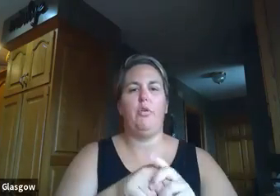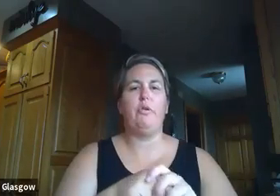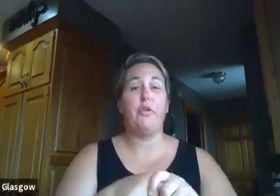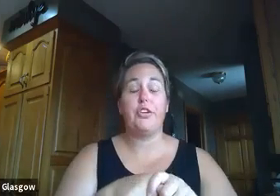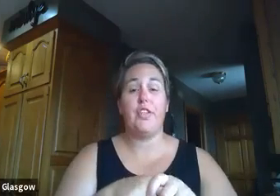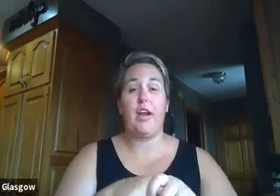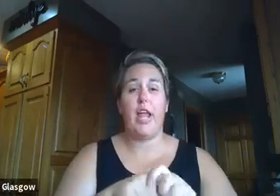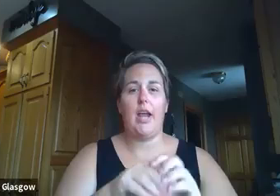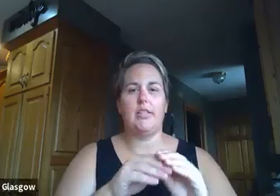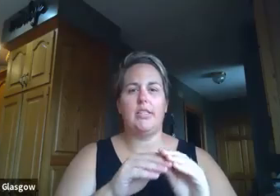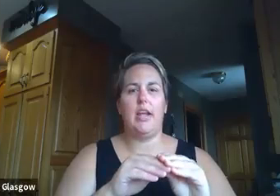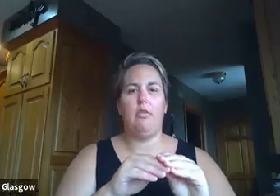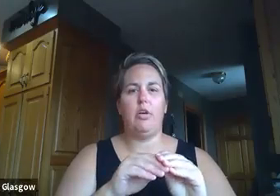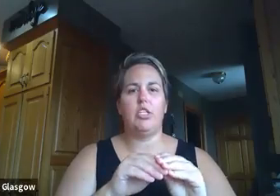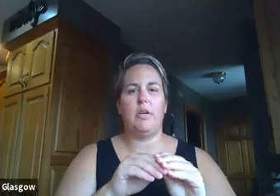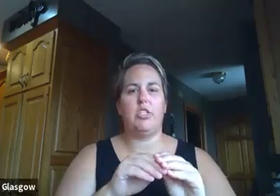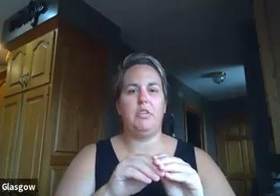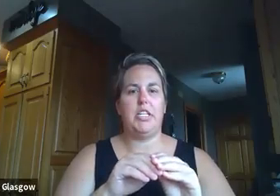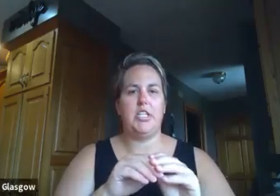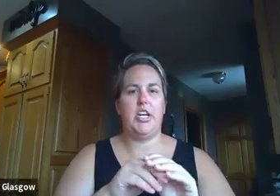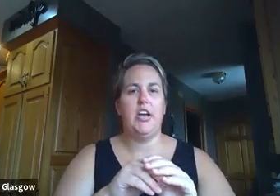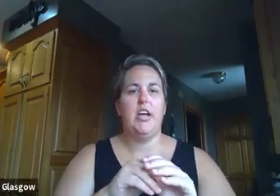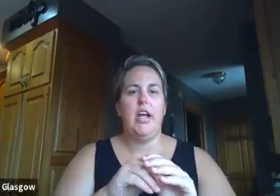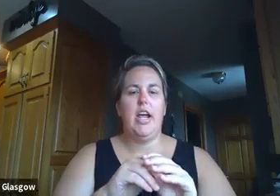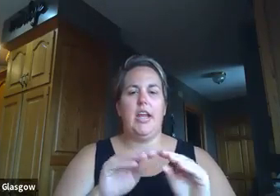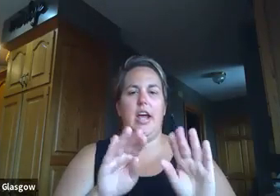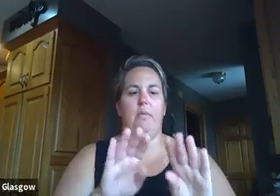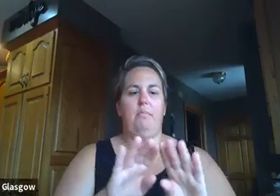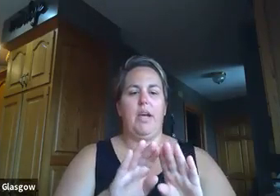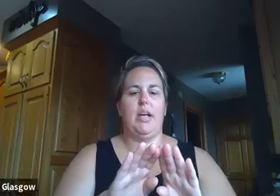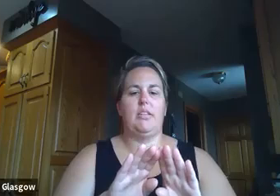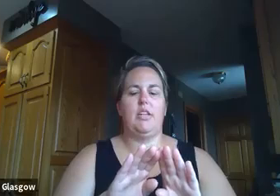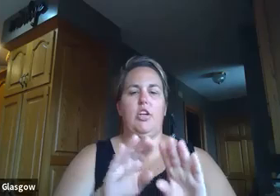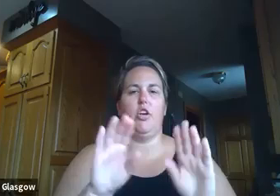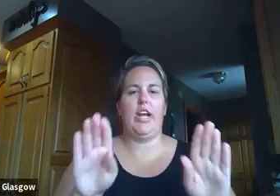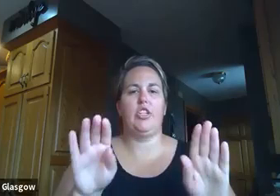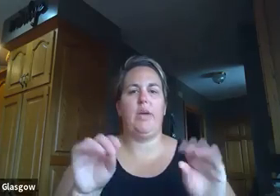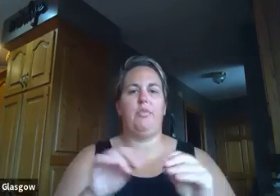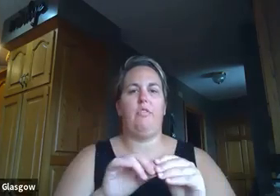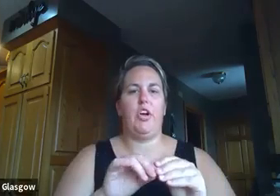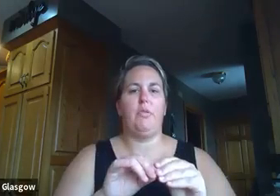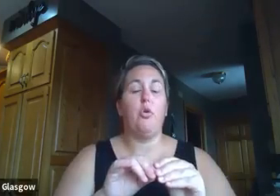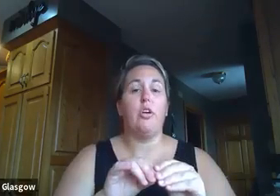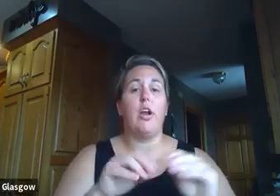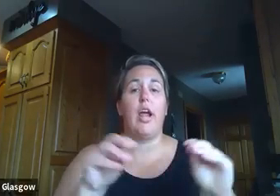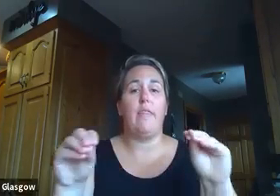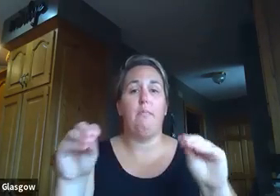We refer to that a lot in sign language, especially when teaching it, because your hand shapes are very important, and the